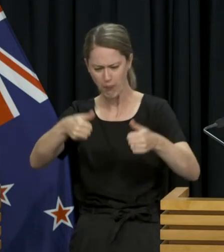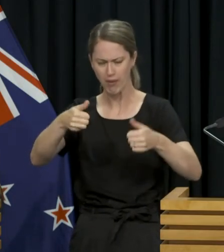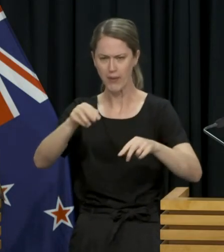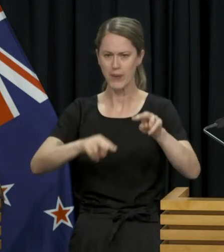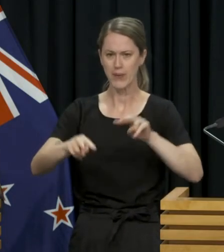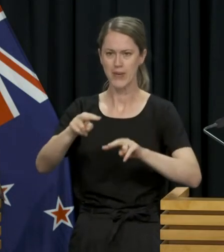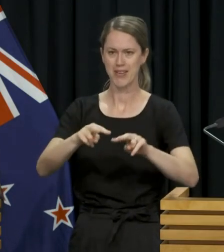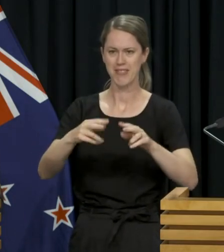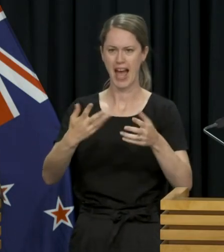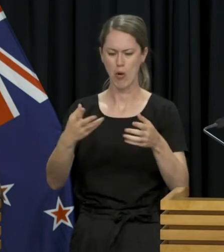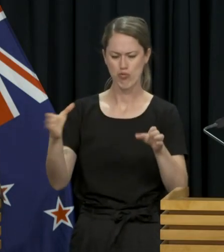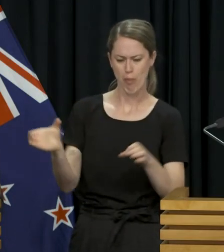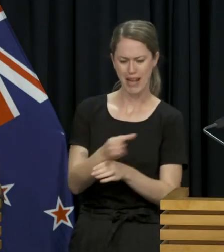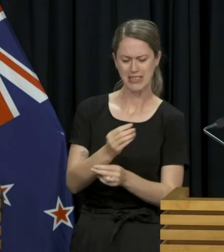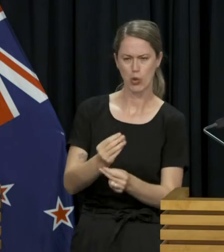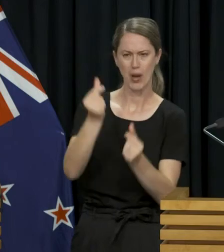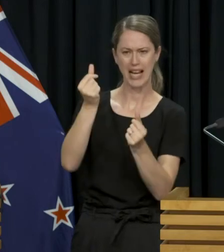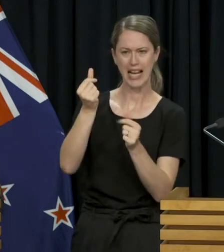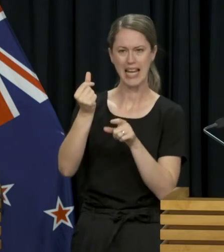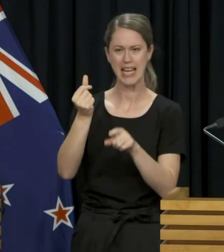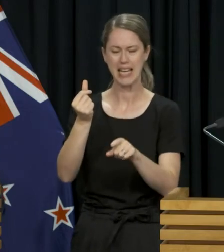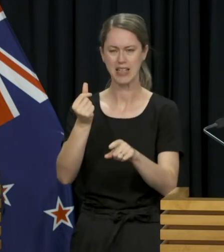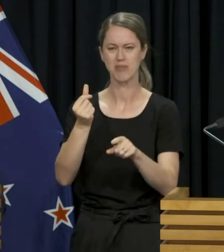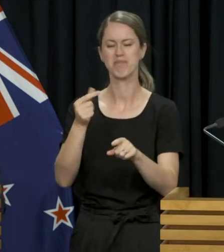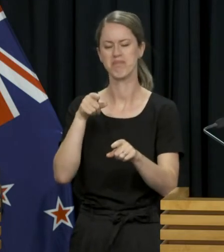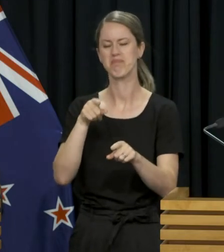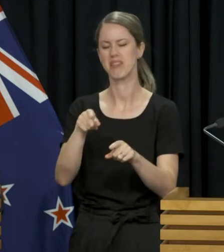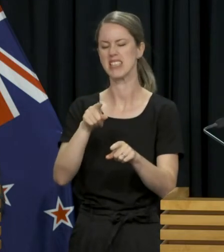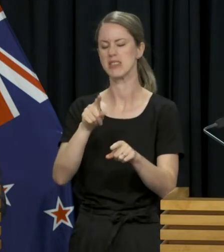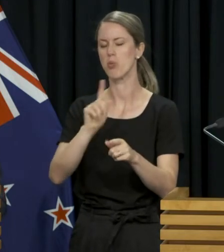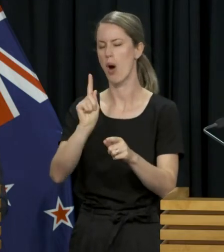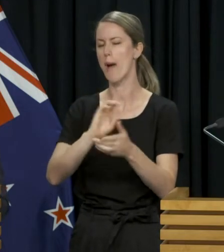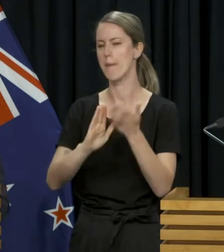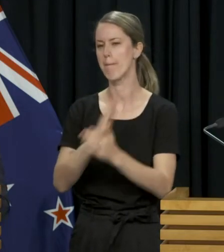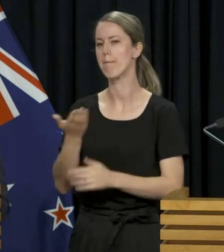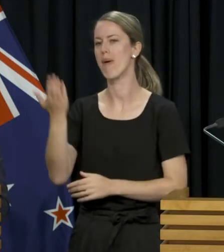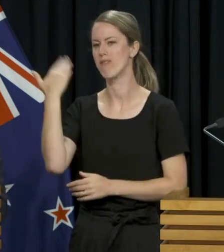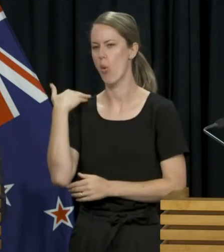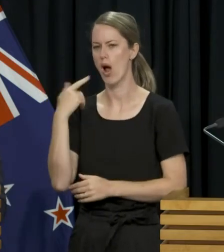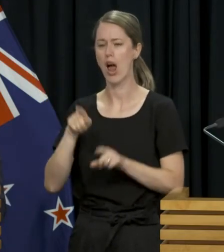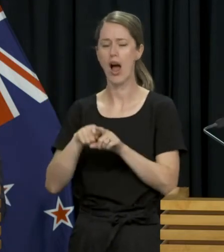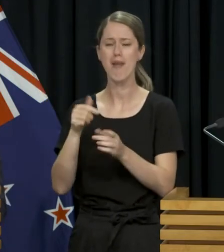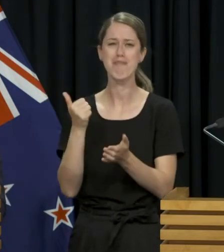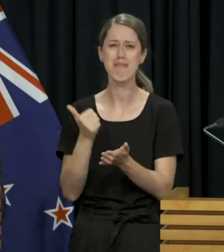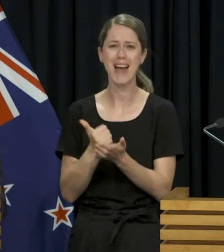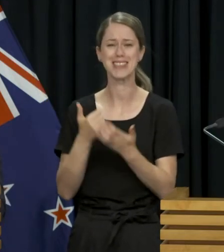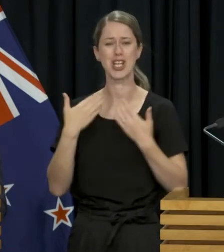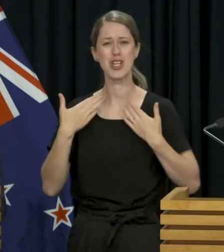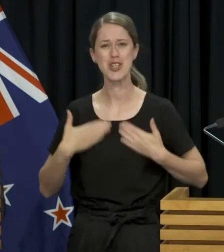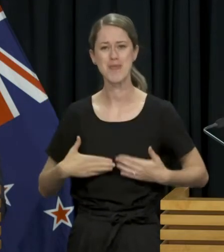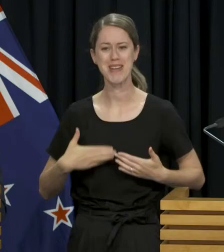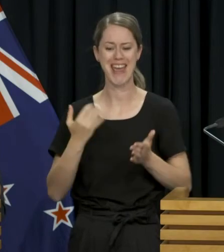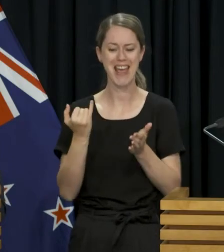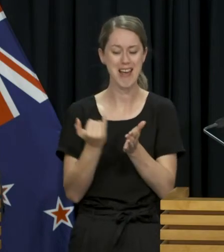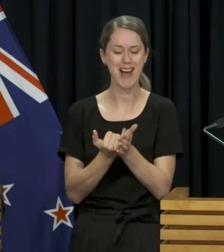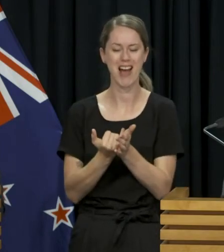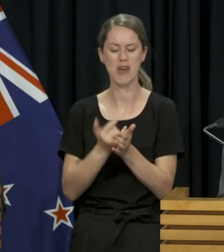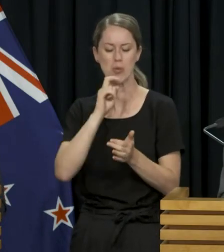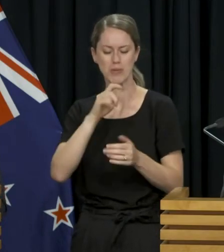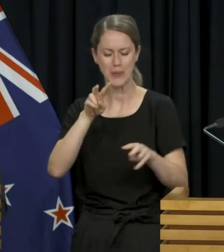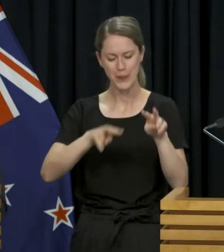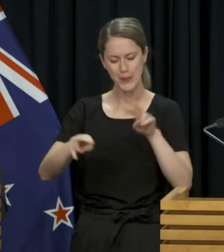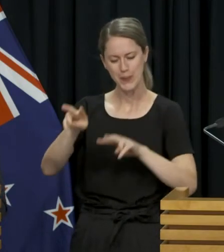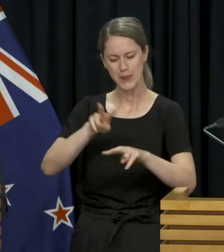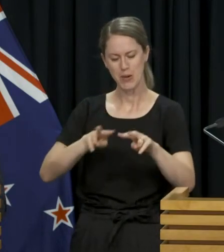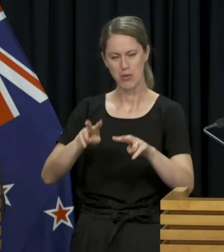How do we get replacements to them quickly in the event that that's required? So all of those kind of just basic human elements are being worked through